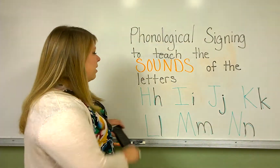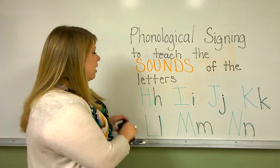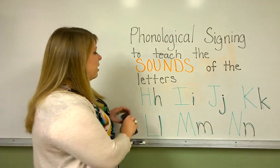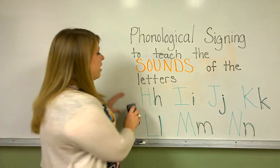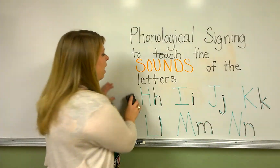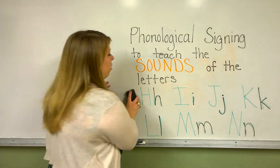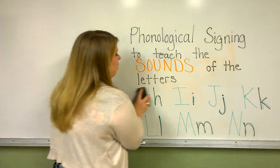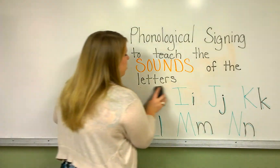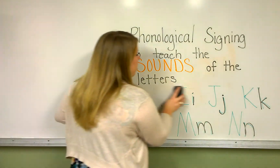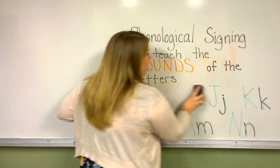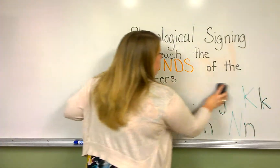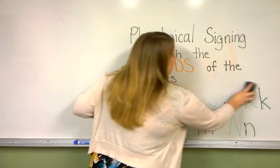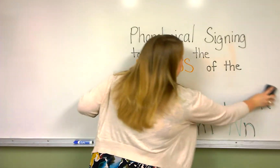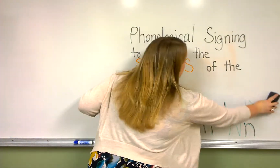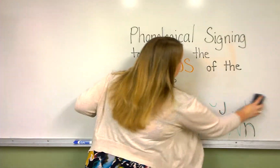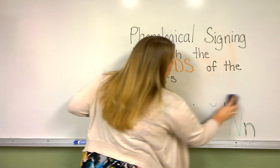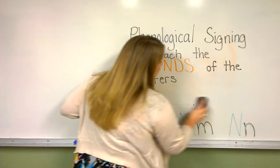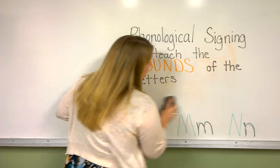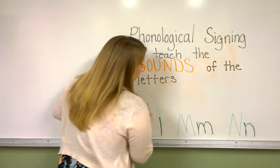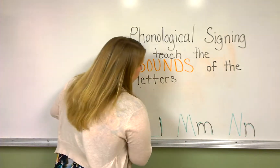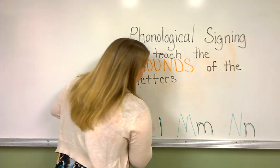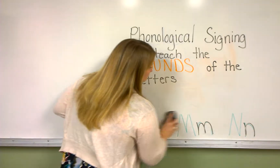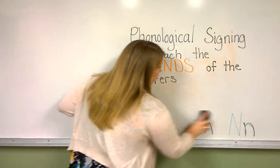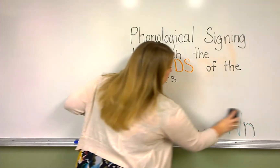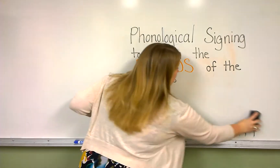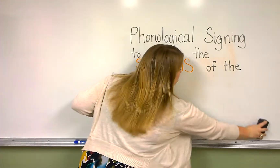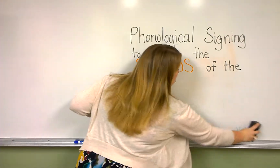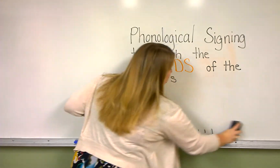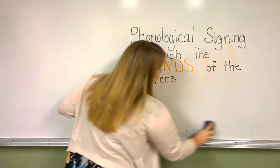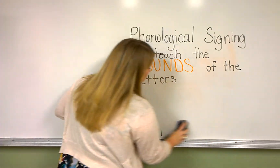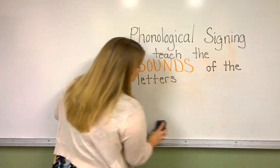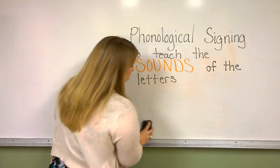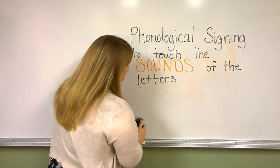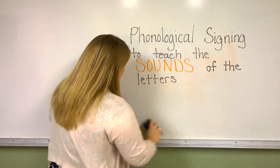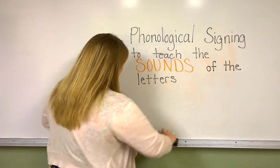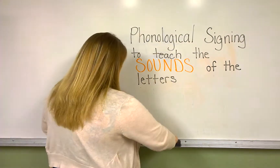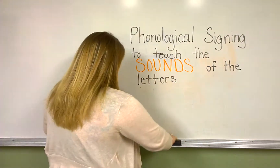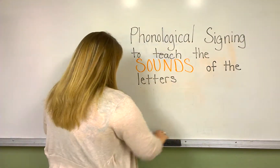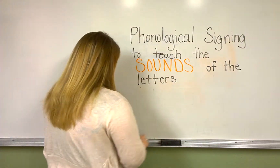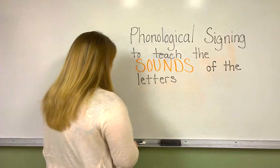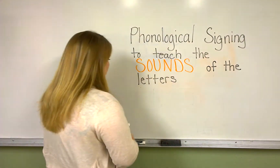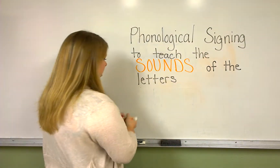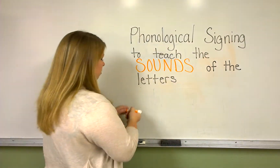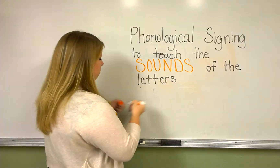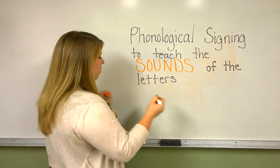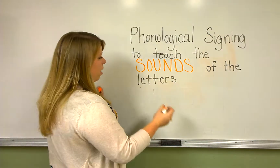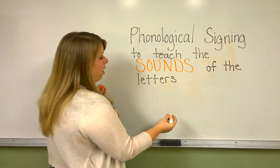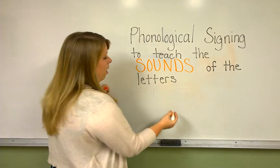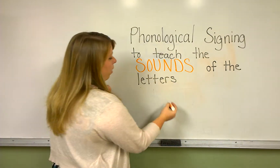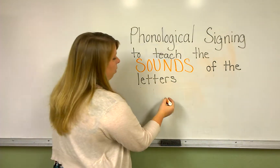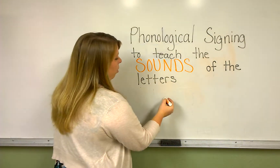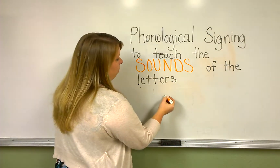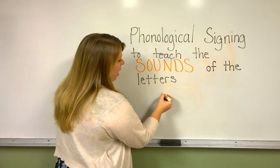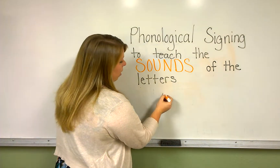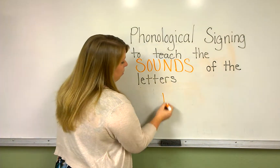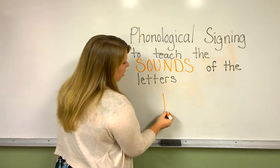and sounds to sound out words, just with the first two videos you've seen. If we were to write a word